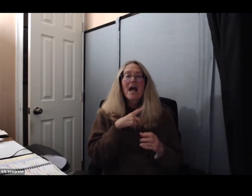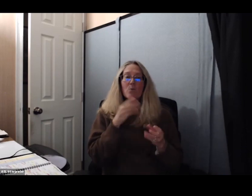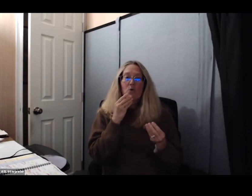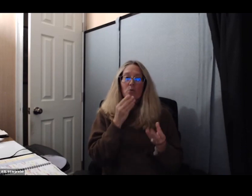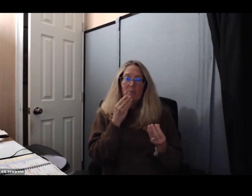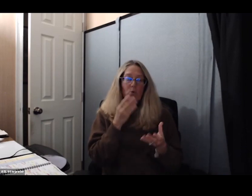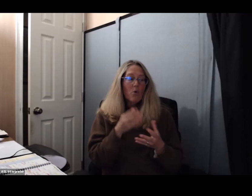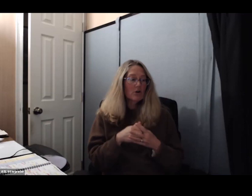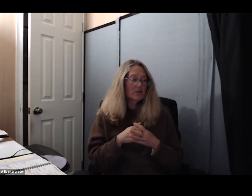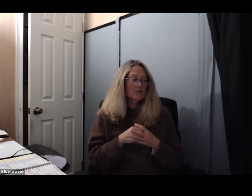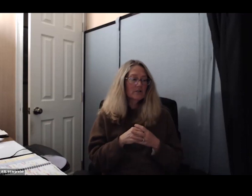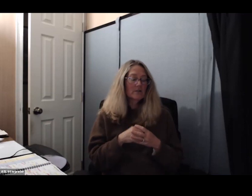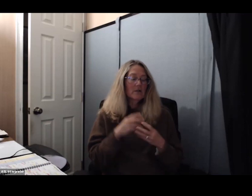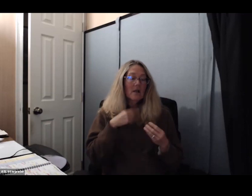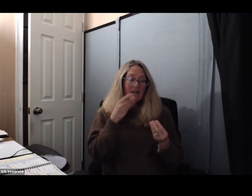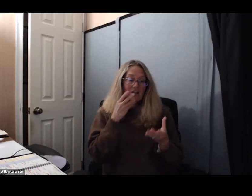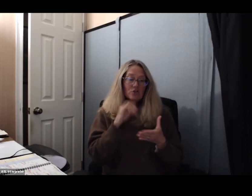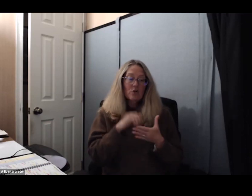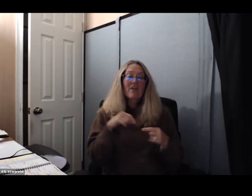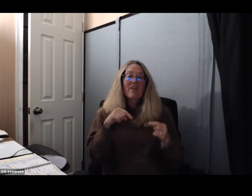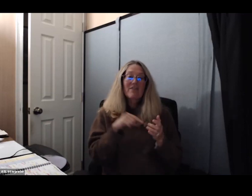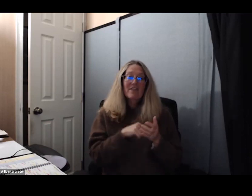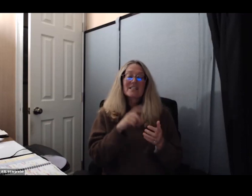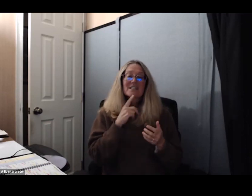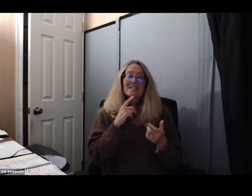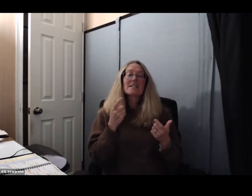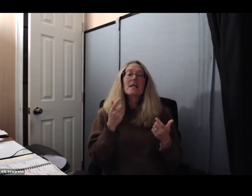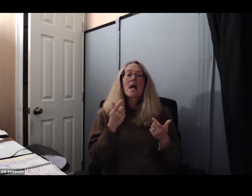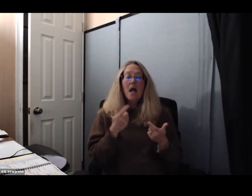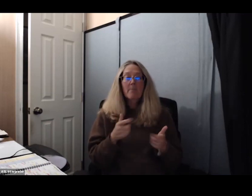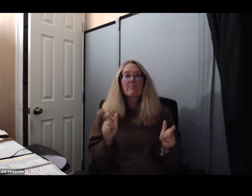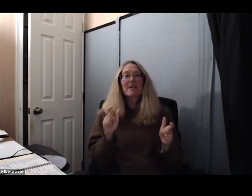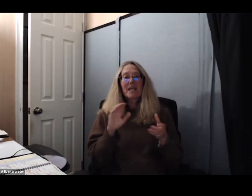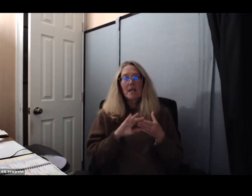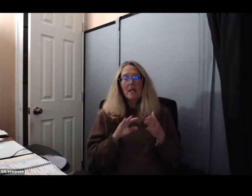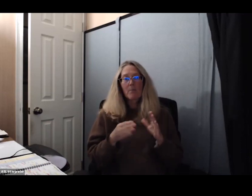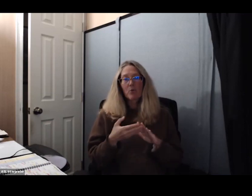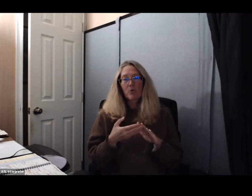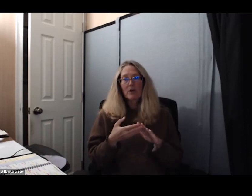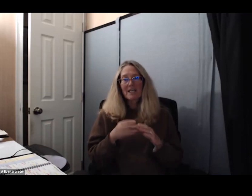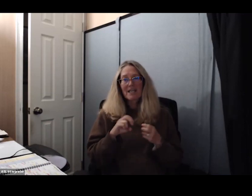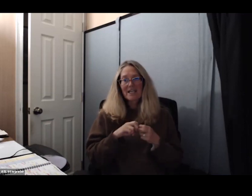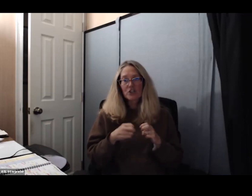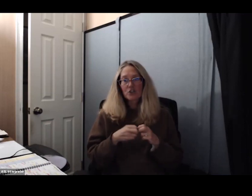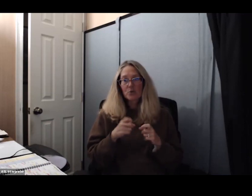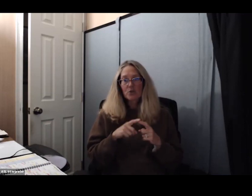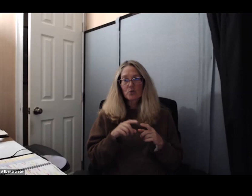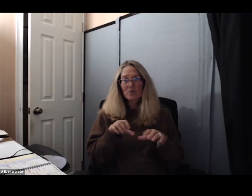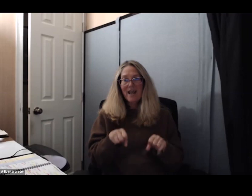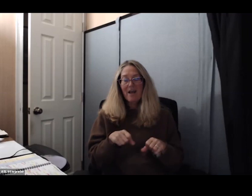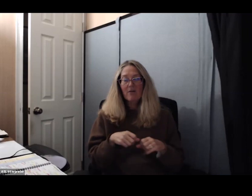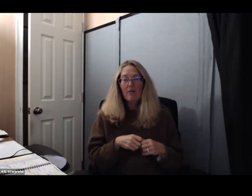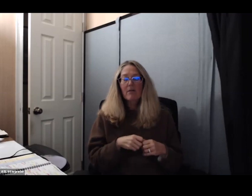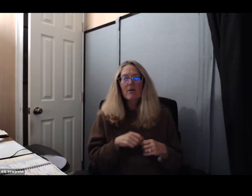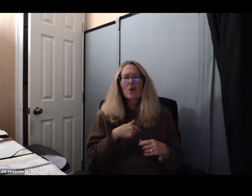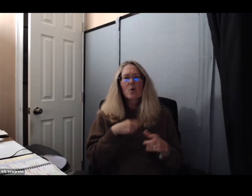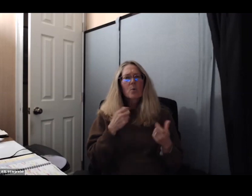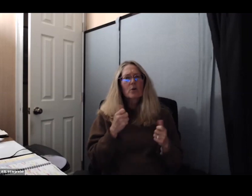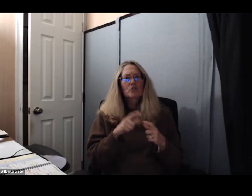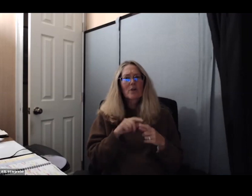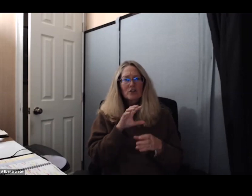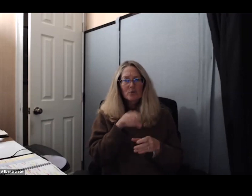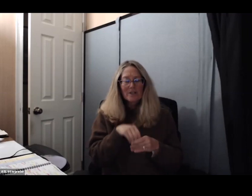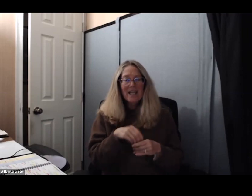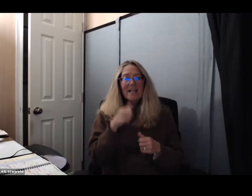this. I do want to let you know that this is a big community issue to tackle, so we're really trying to